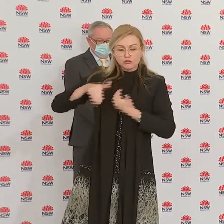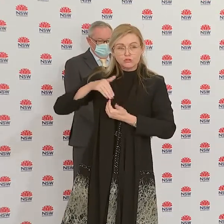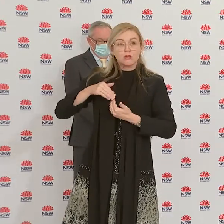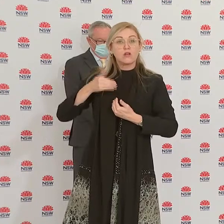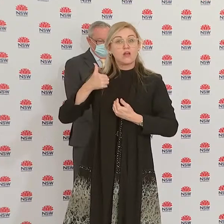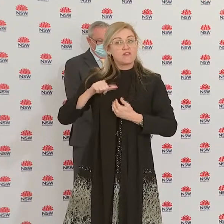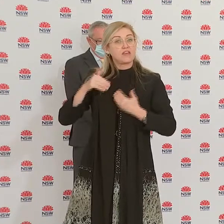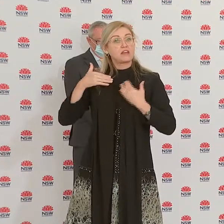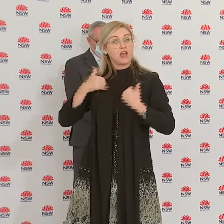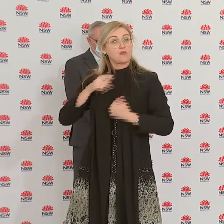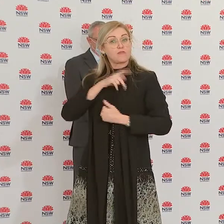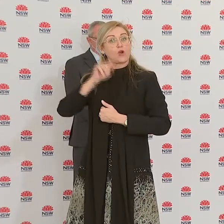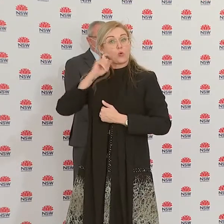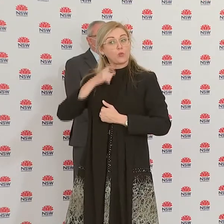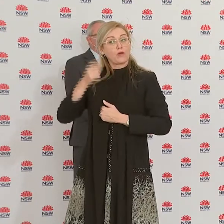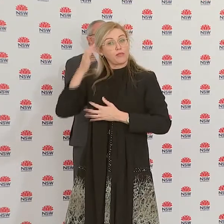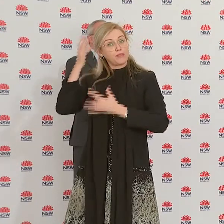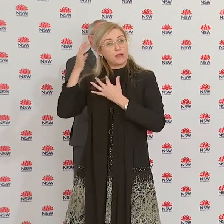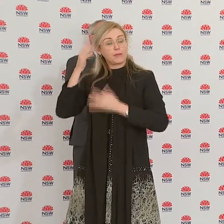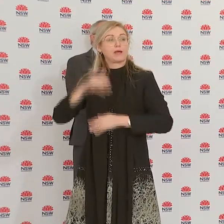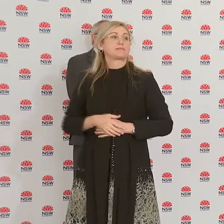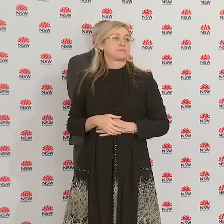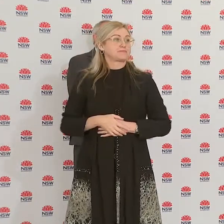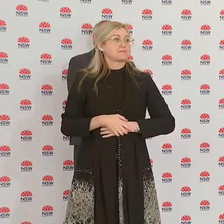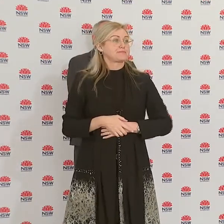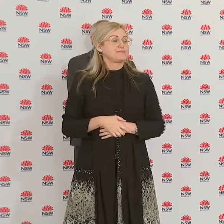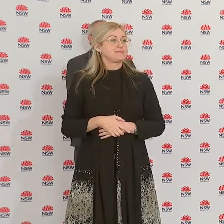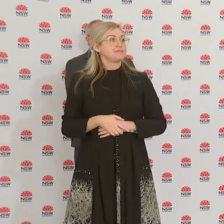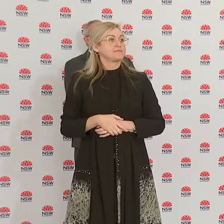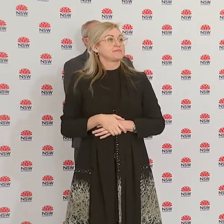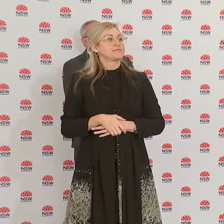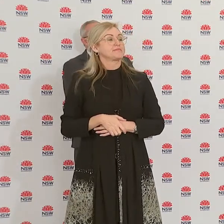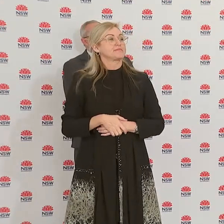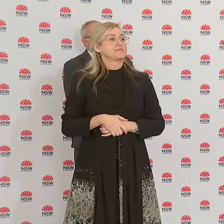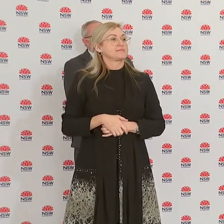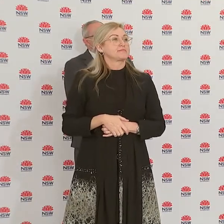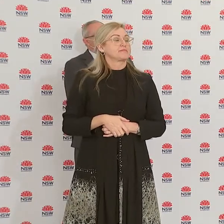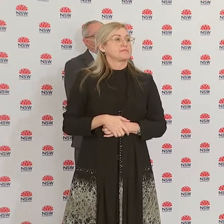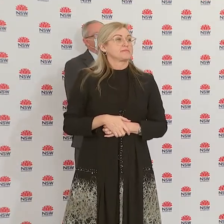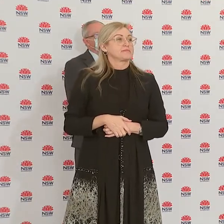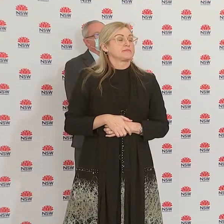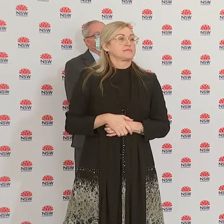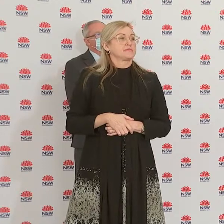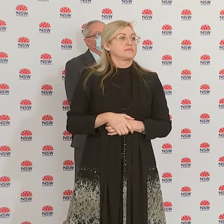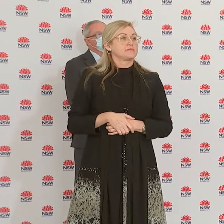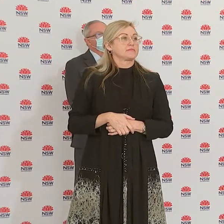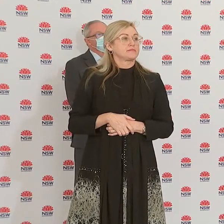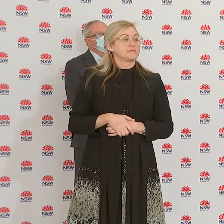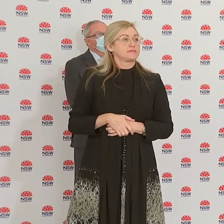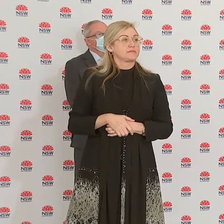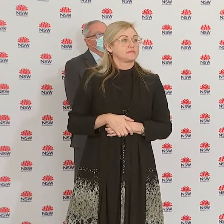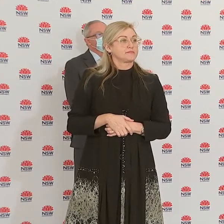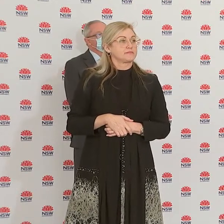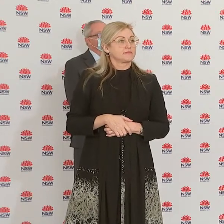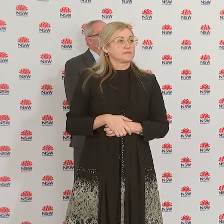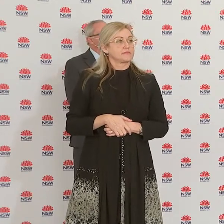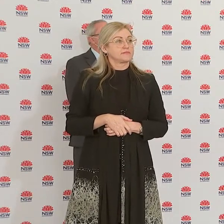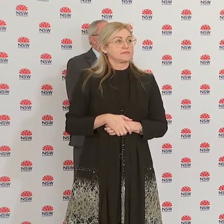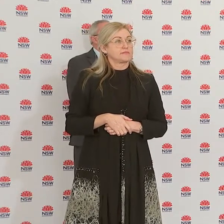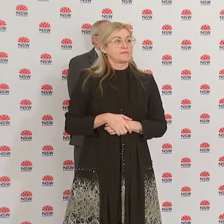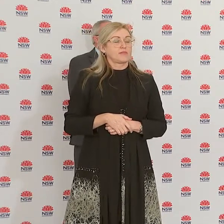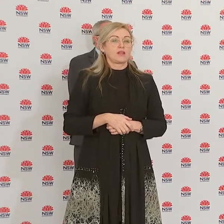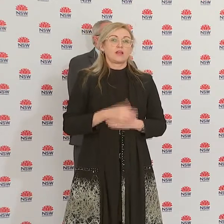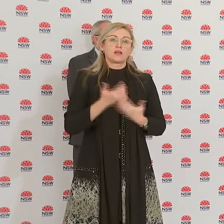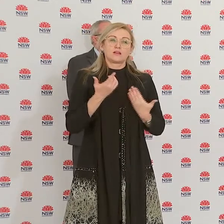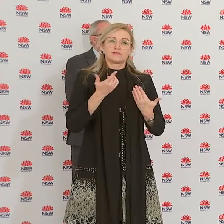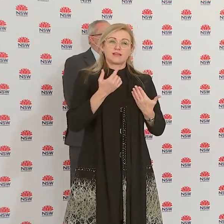that advice on board. Premier, are you looking at the numbers, given that the number of people in the community hasn't changed really, are you